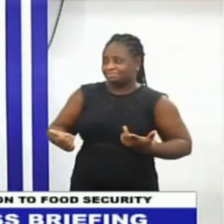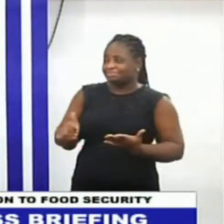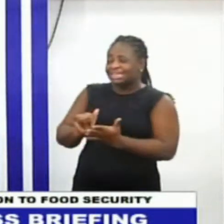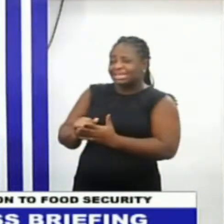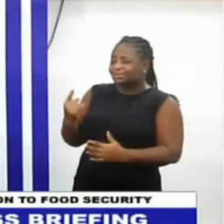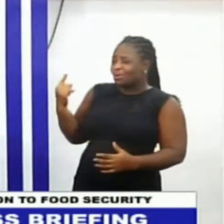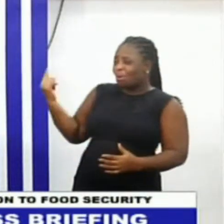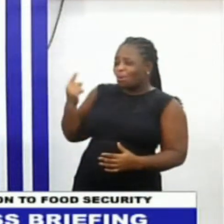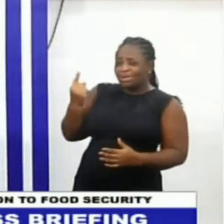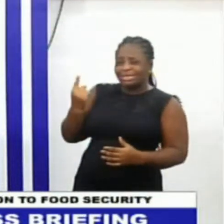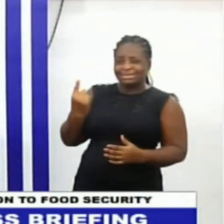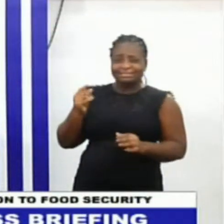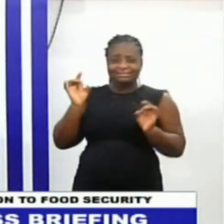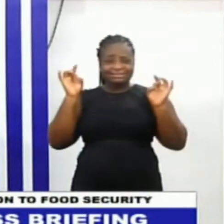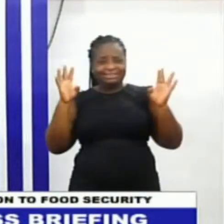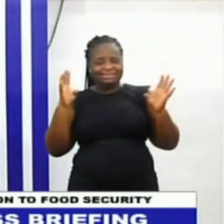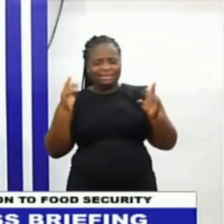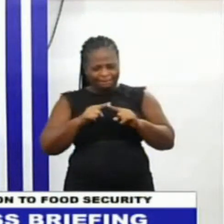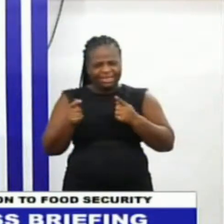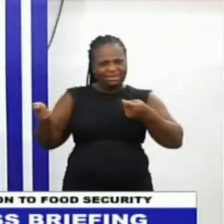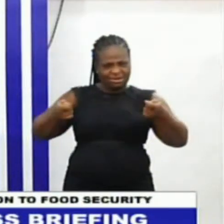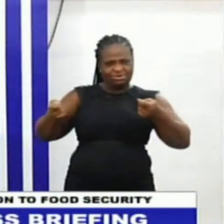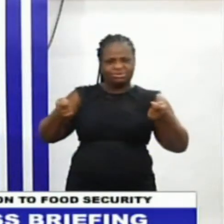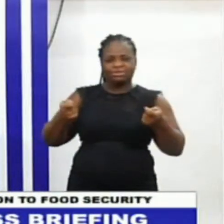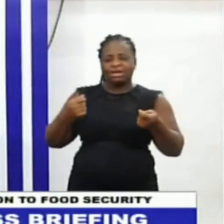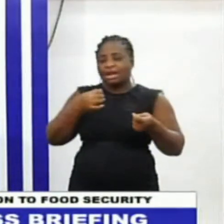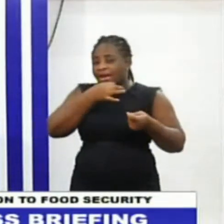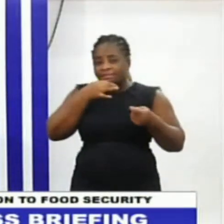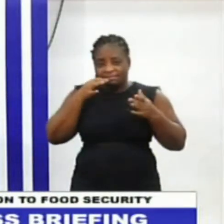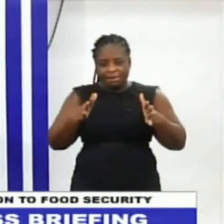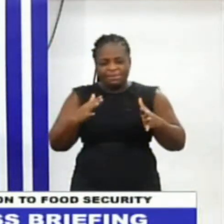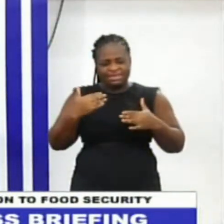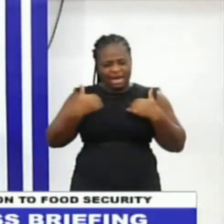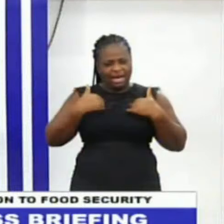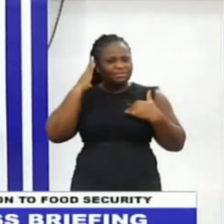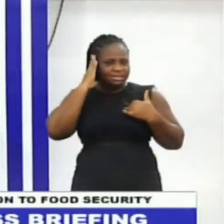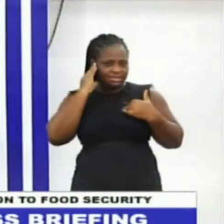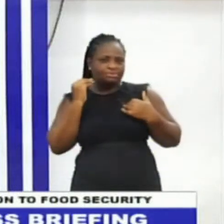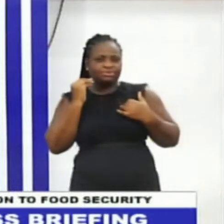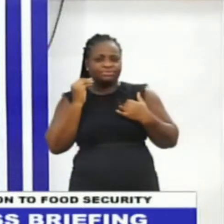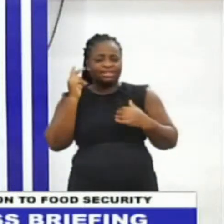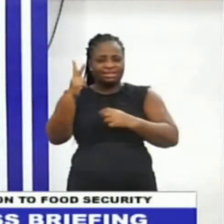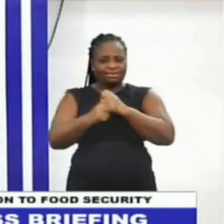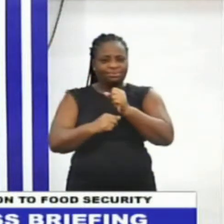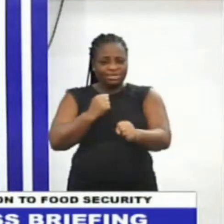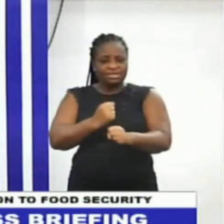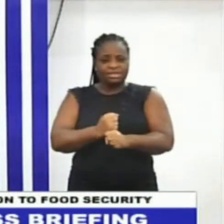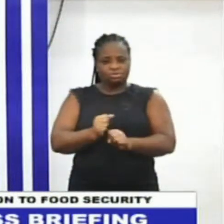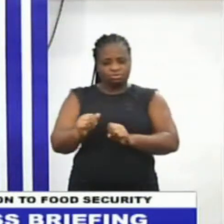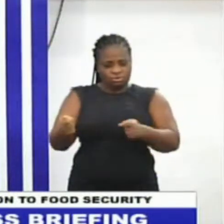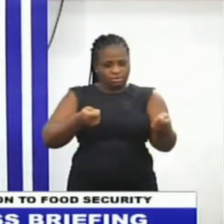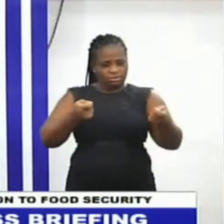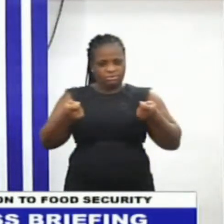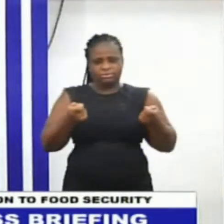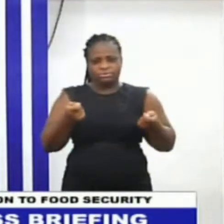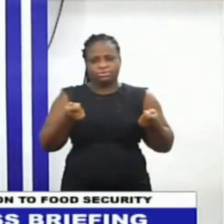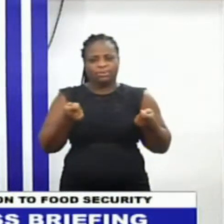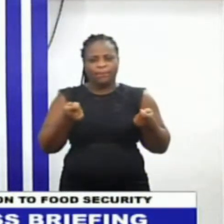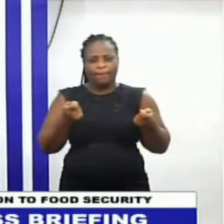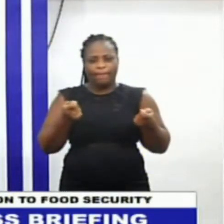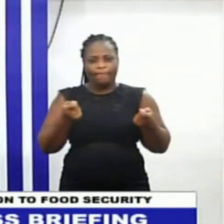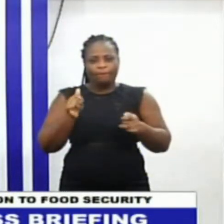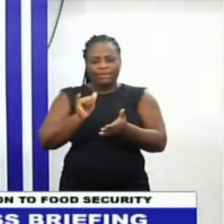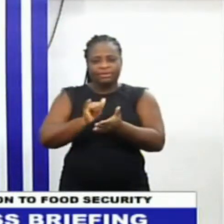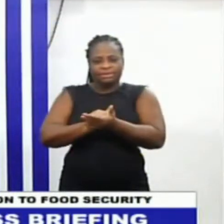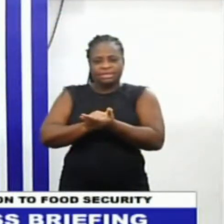immediate danger, but that is under control. I mean, farmers have the experience of 3 years to control the emergence of the